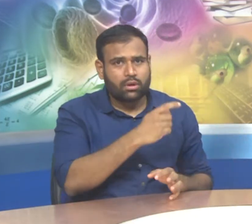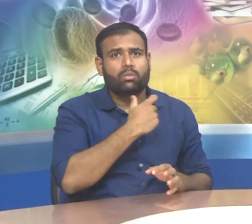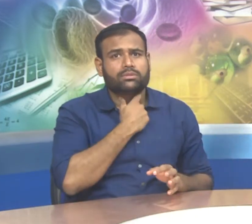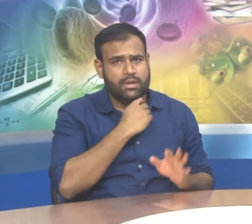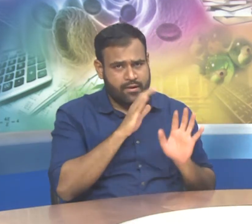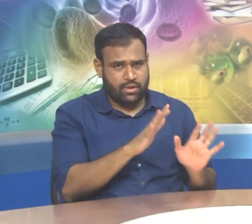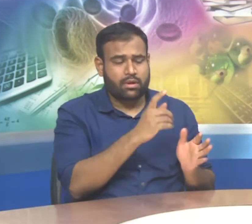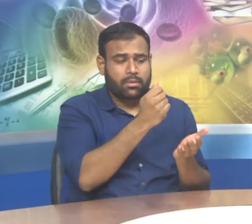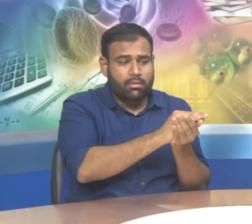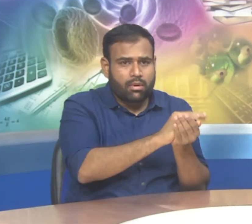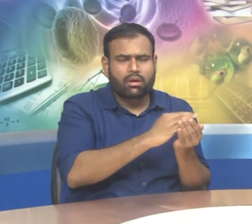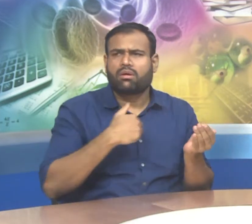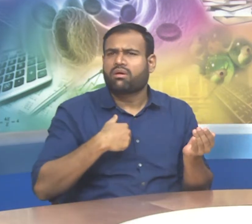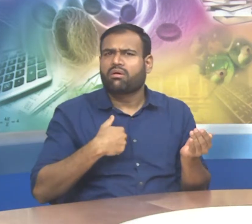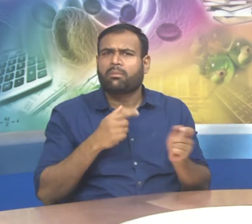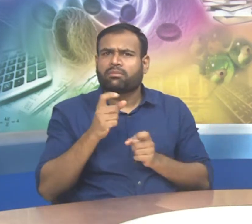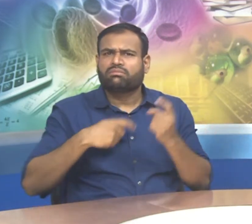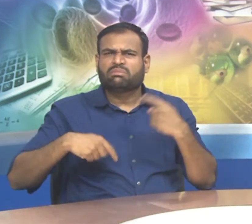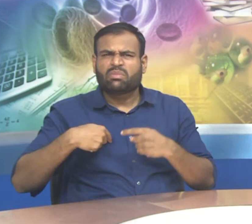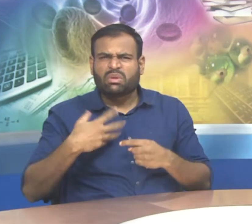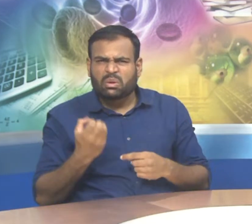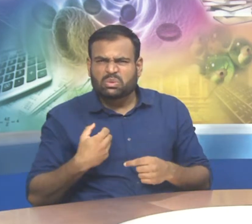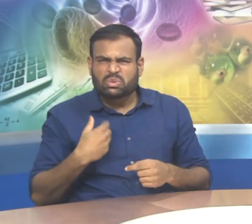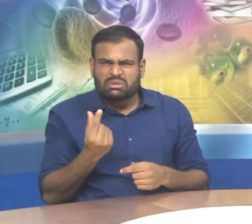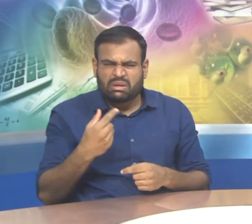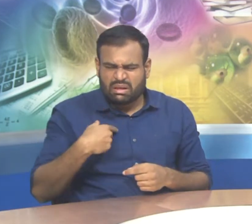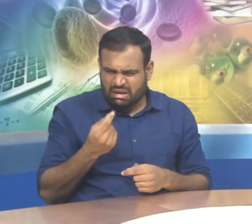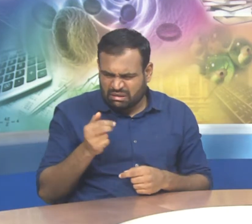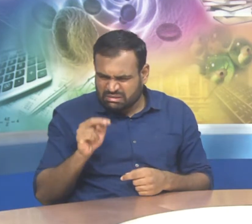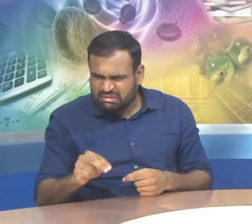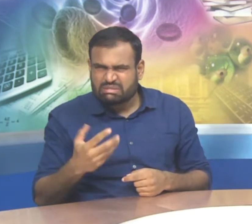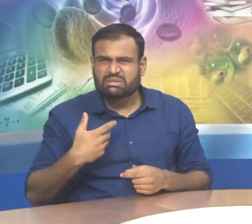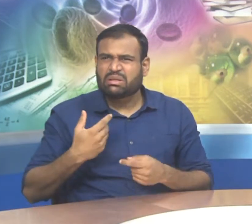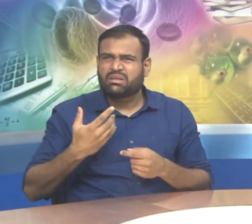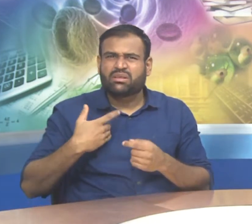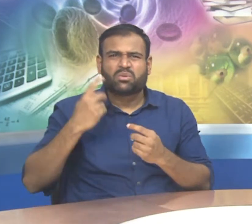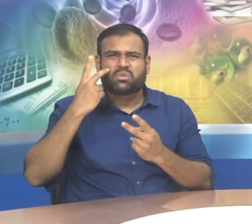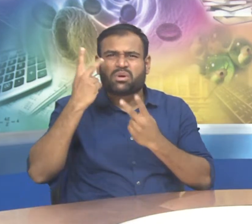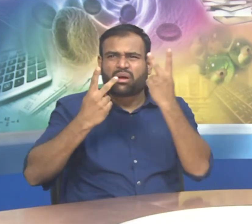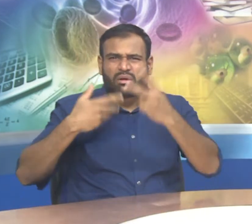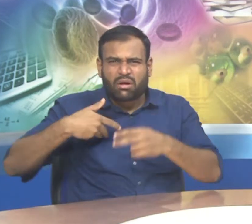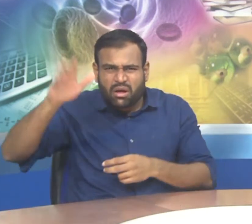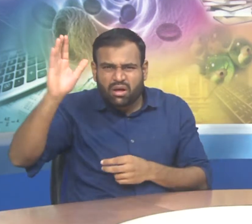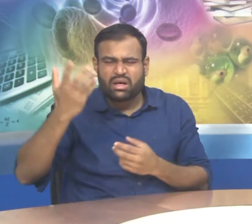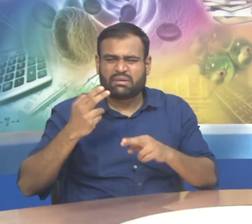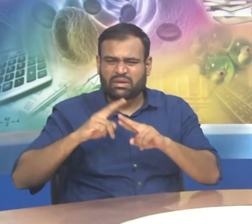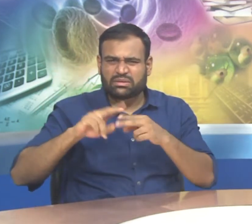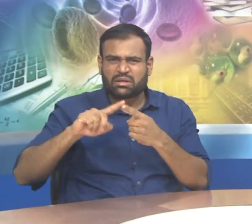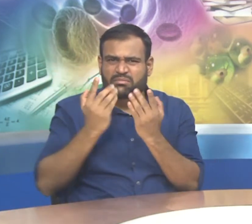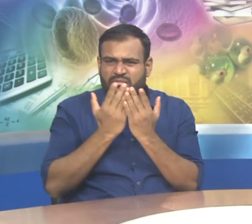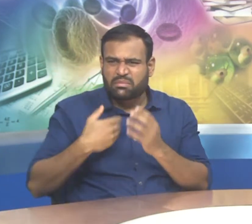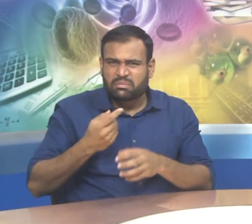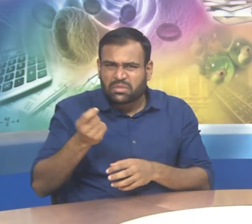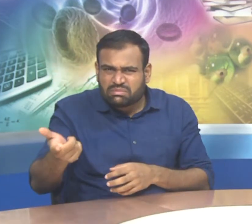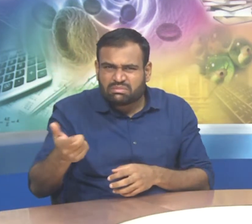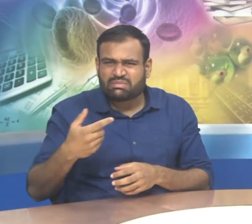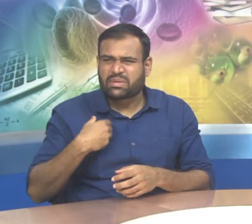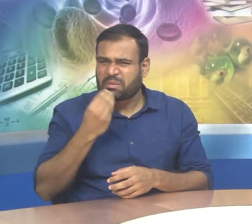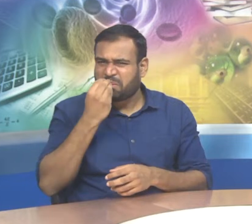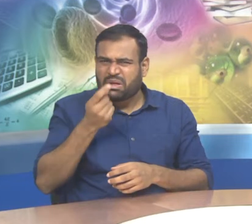And we all know and we all have confidence that the bank is a safe place where our money